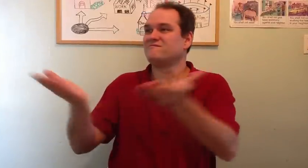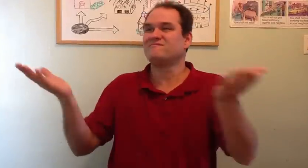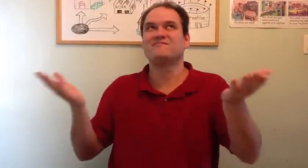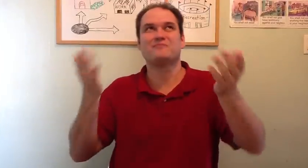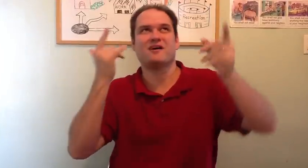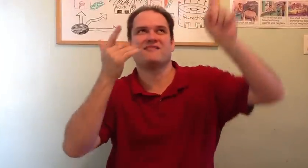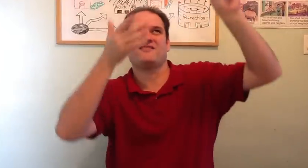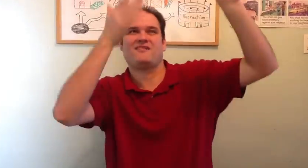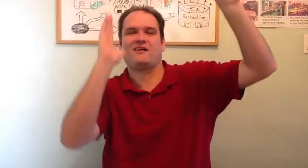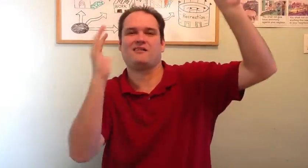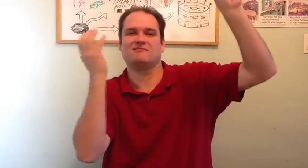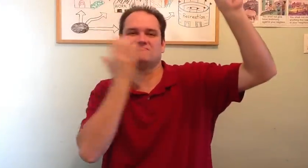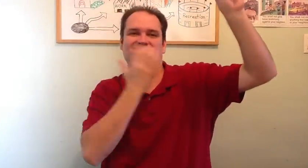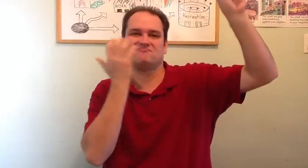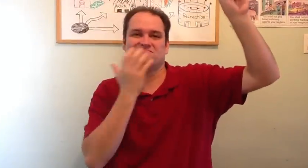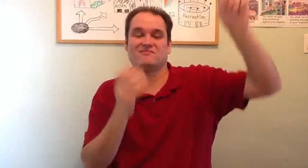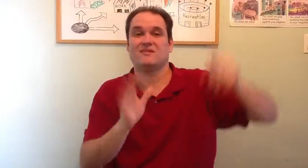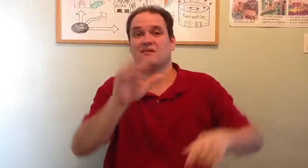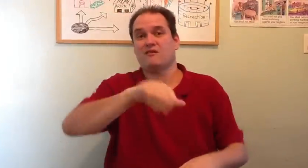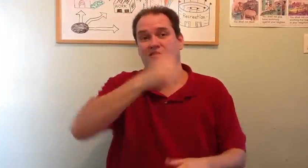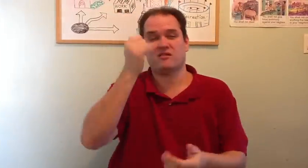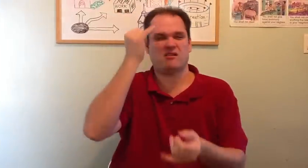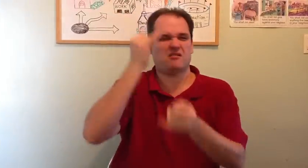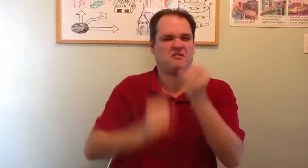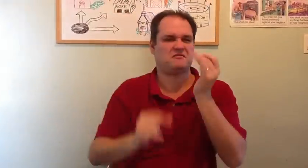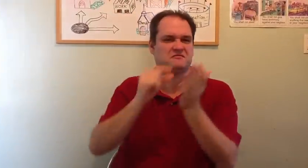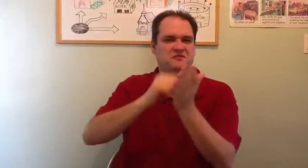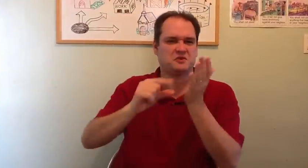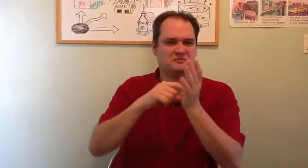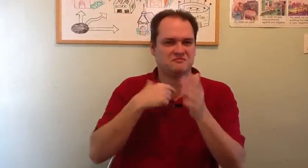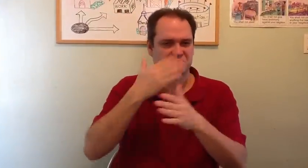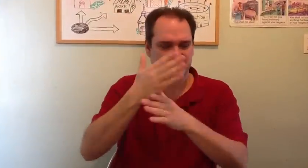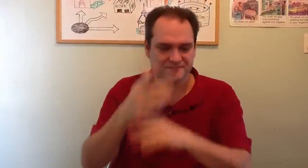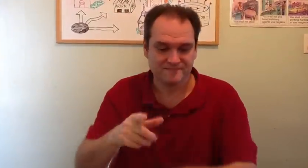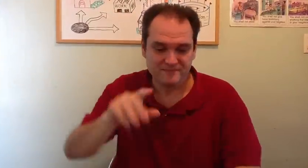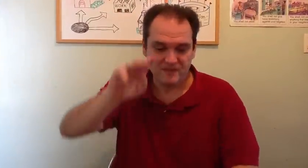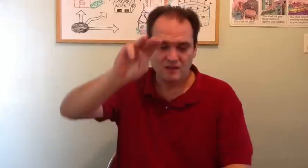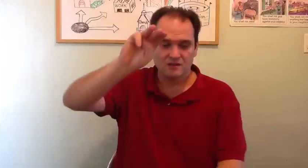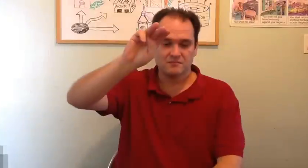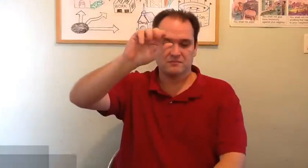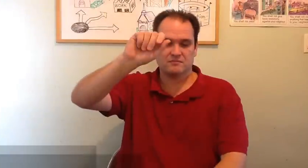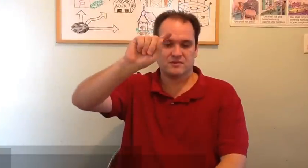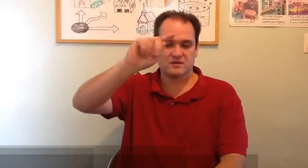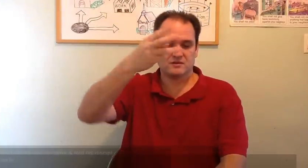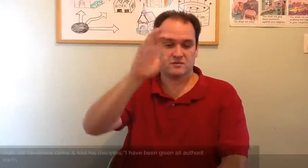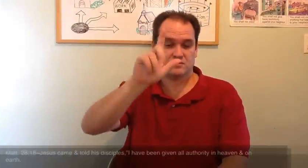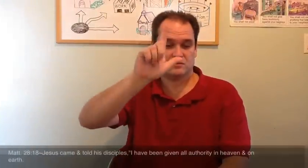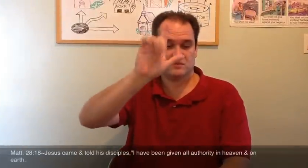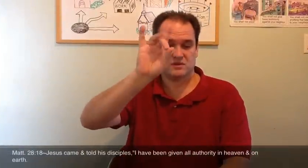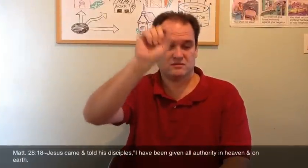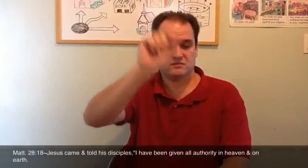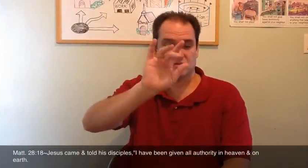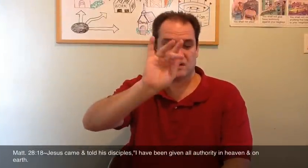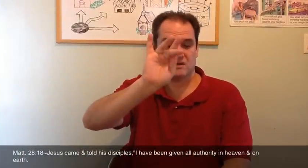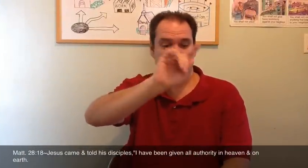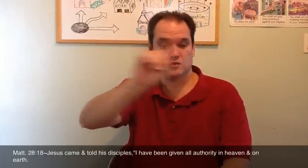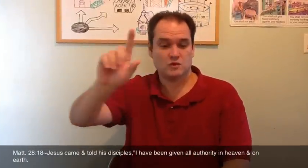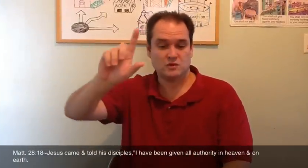So we may enjoy Him, because God is marvelous. And here's another last verse I'll show. Matthew